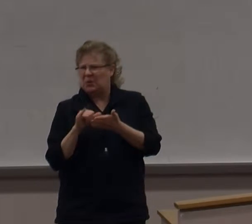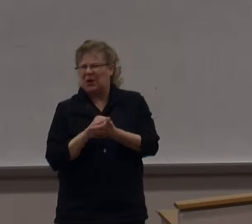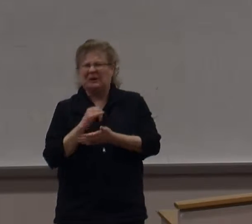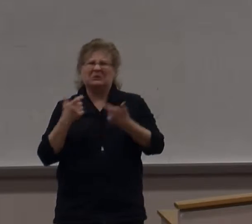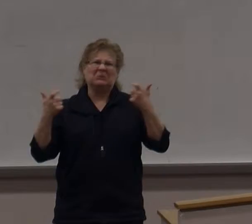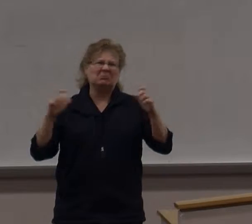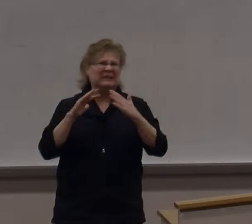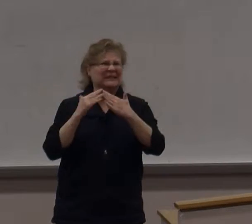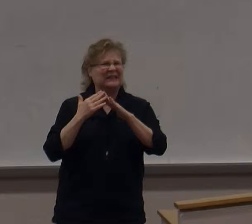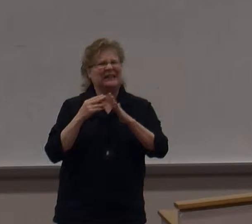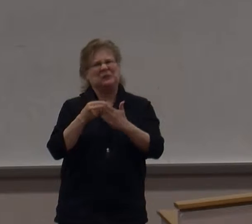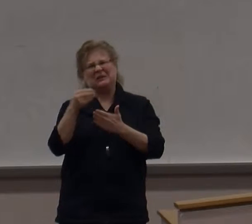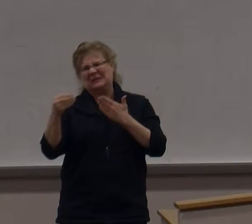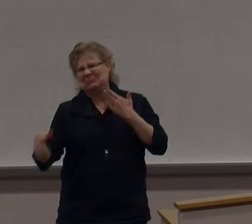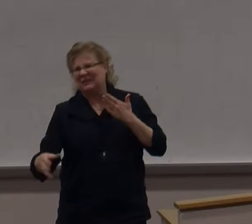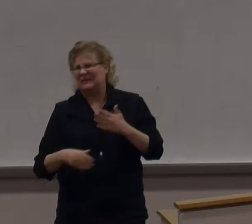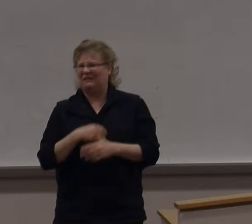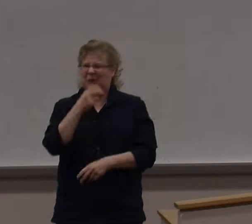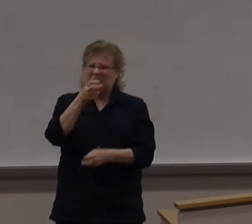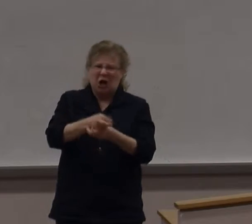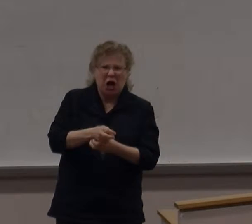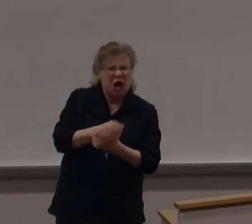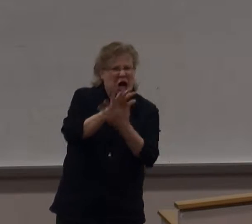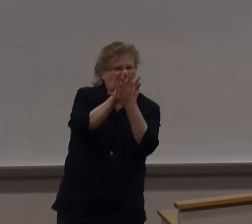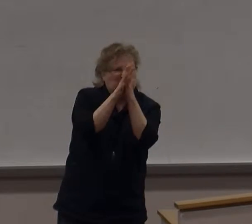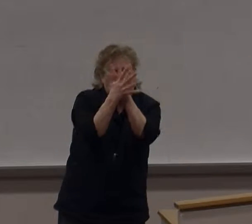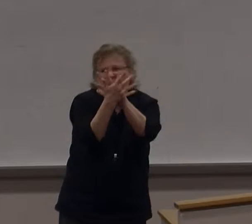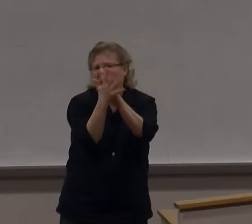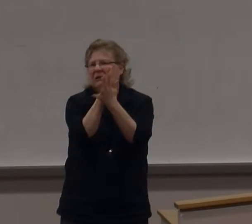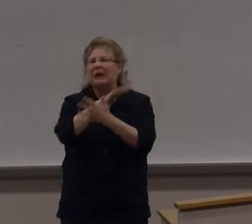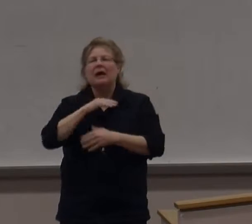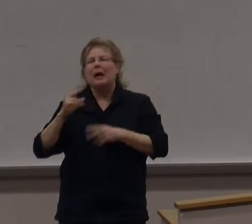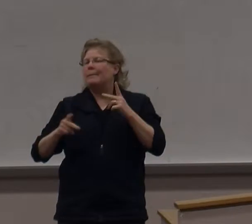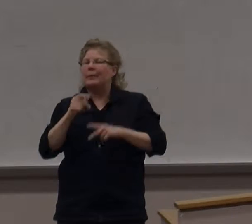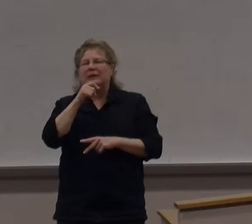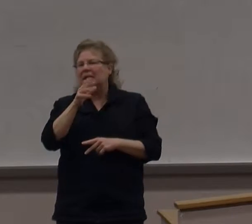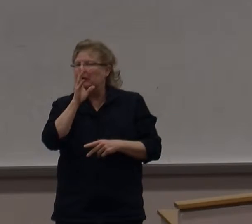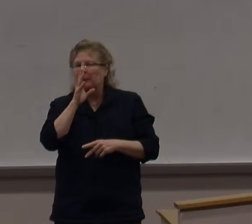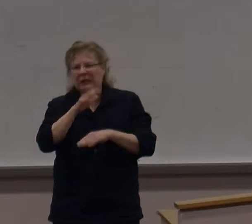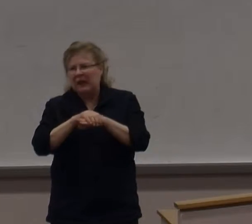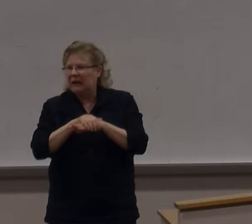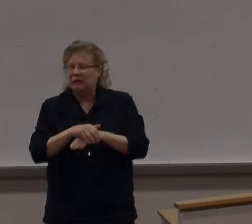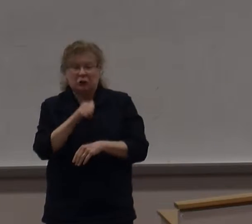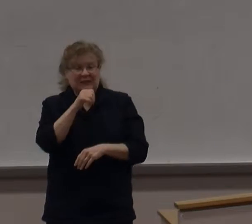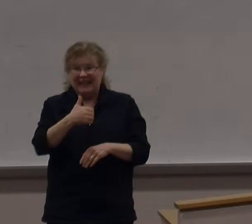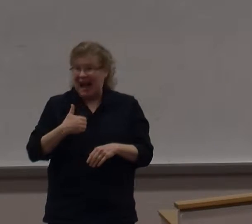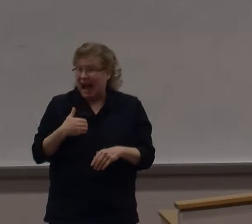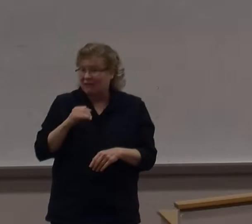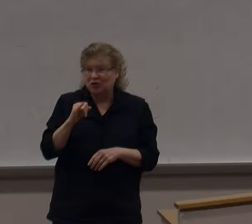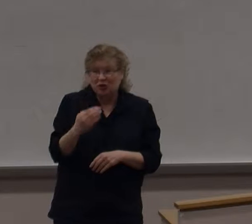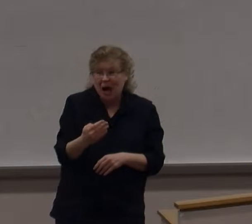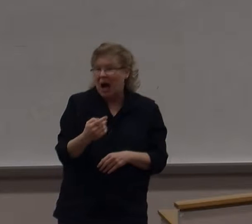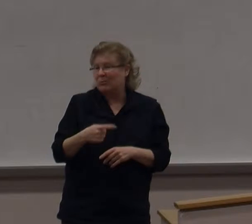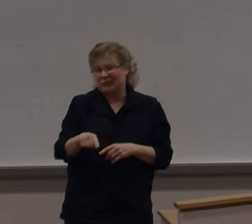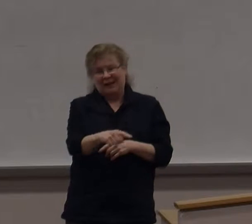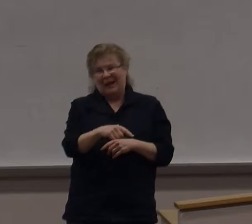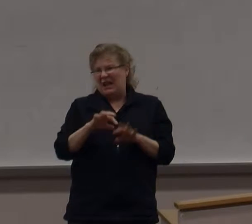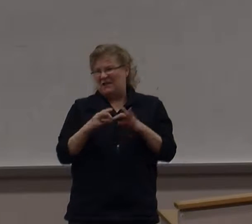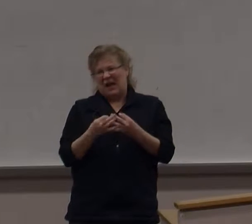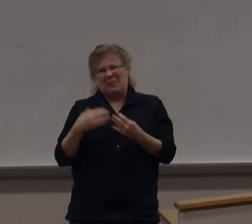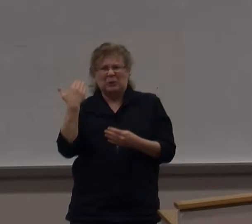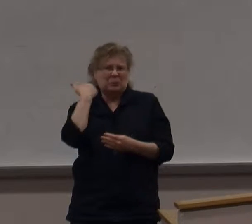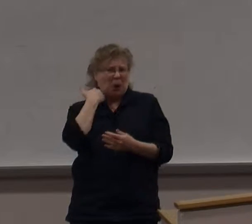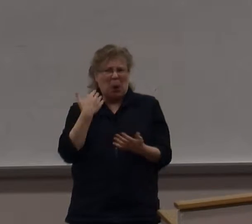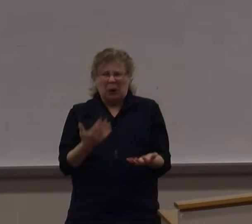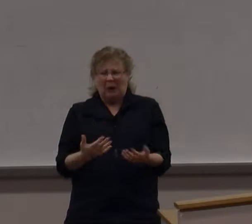and expensive. The family hardly spoke any English. Jobs were hard to come by, and they were broke. I hadn't heard from